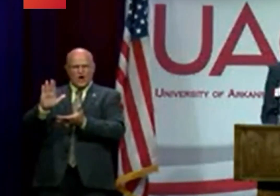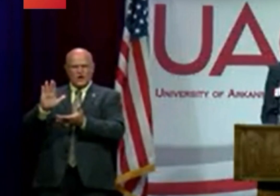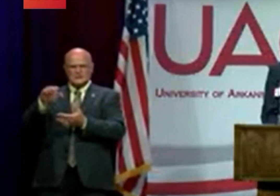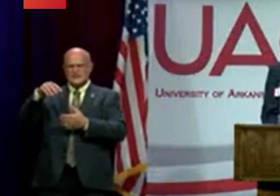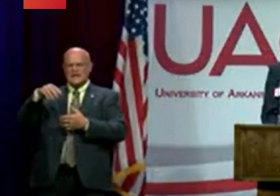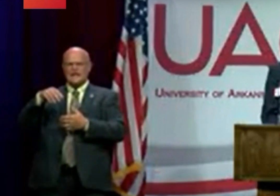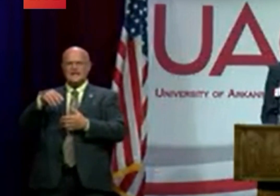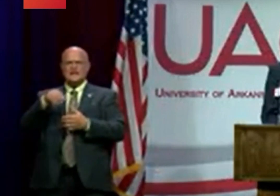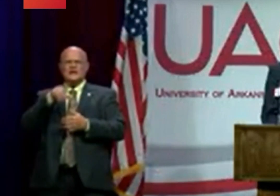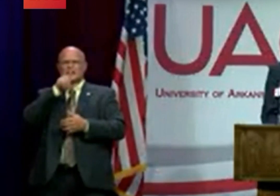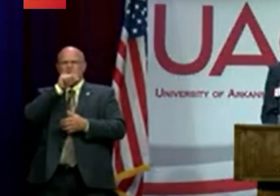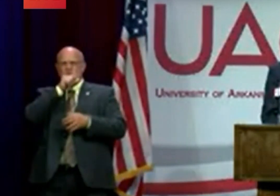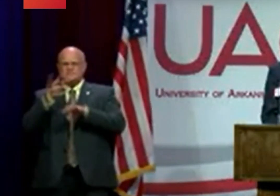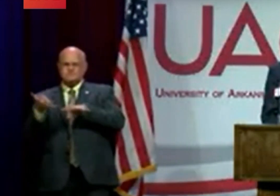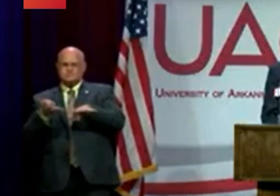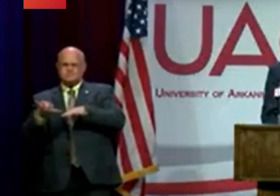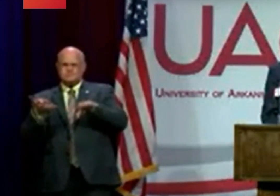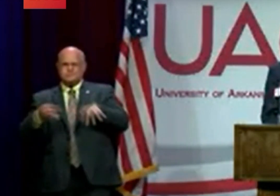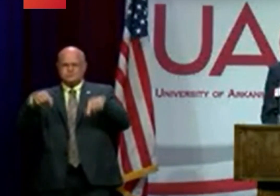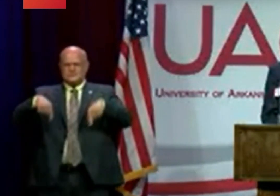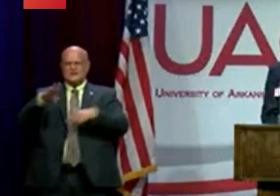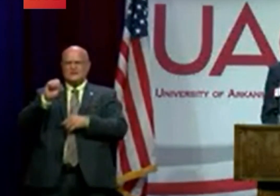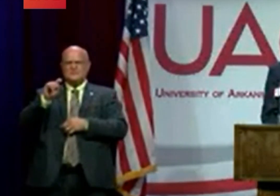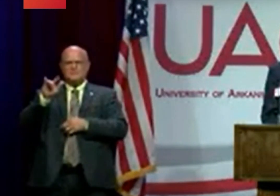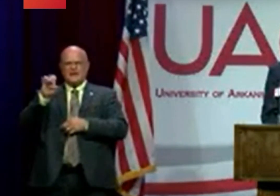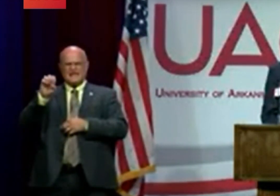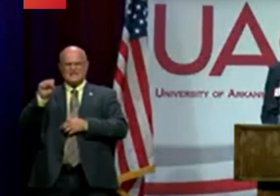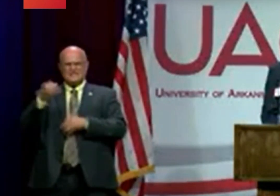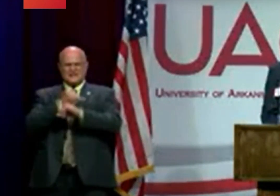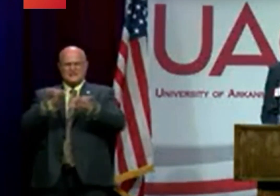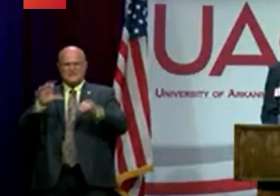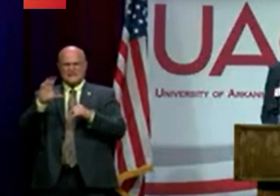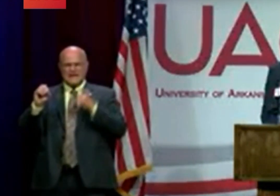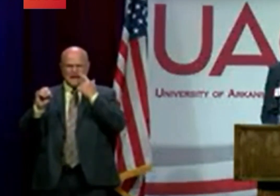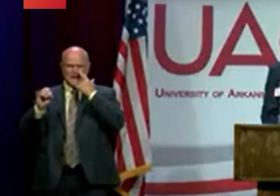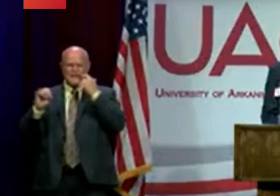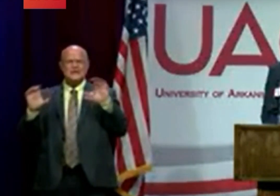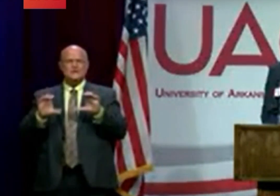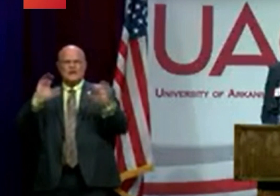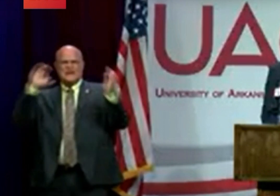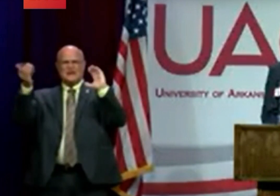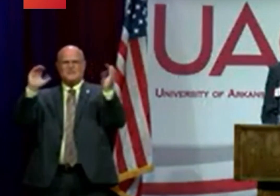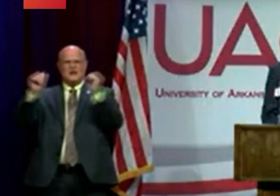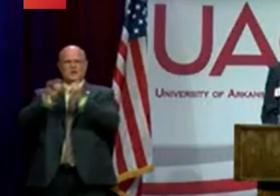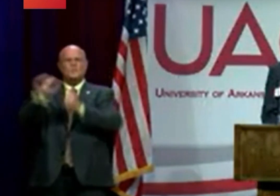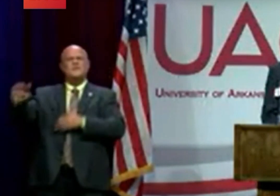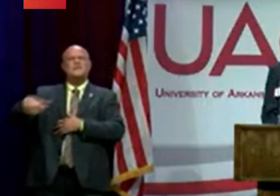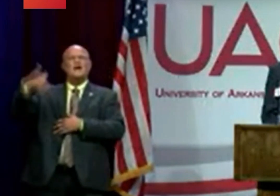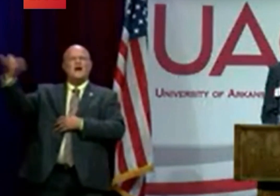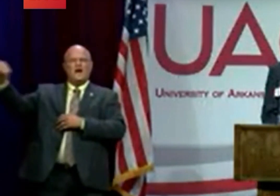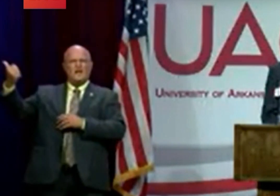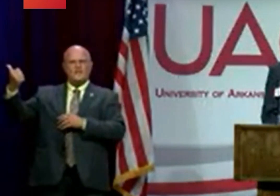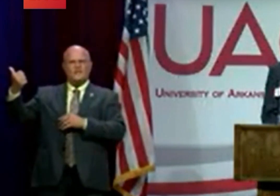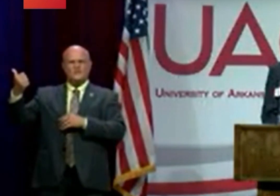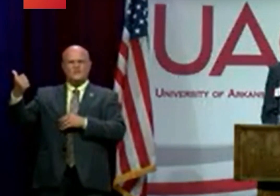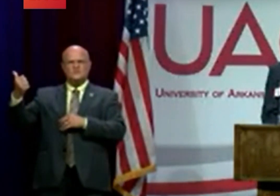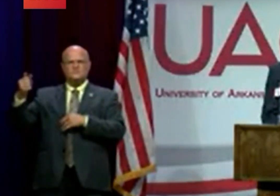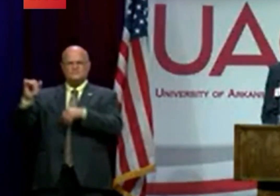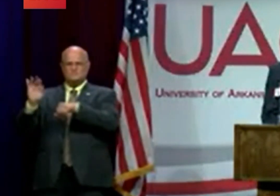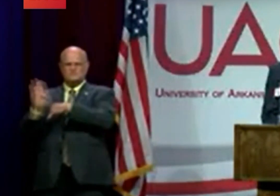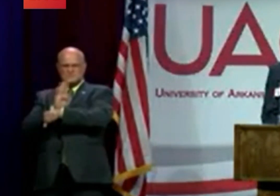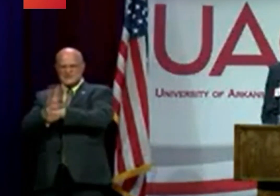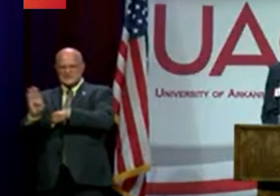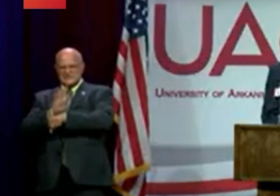poultry processing facilities here in Batesville and Independence County doing compared to the other